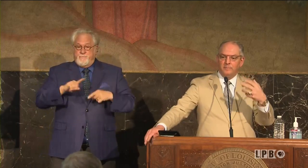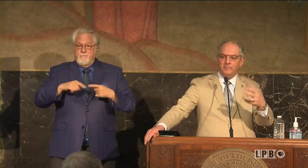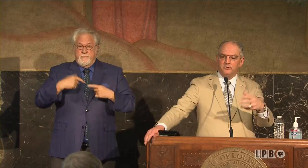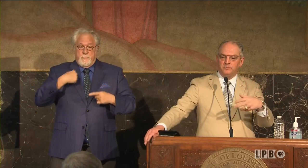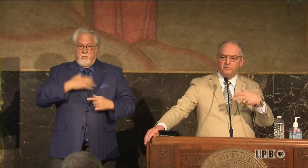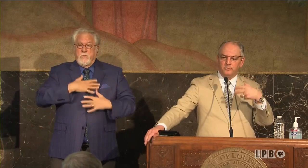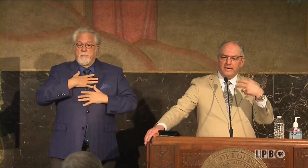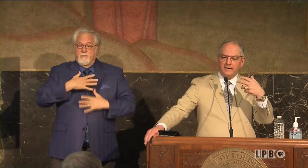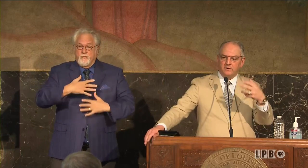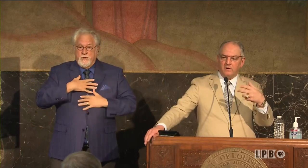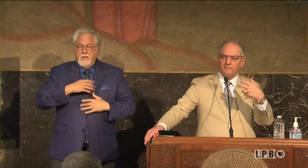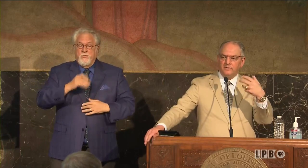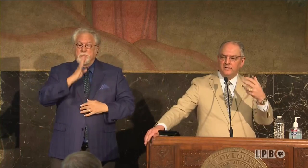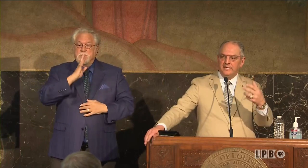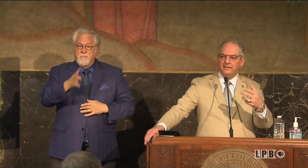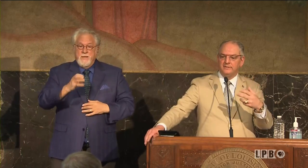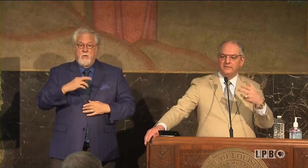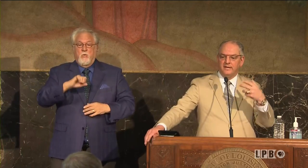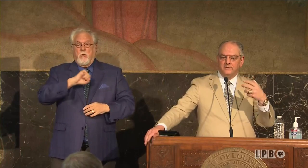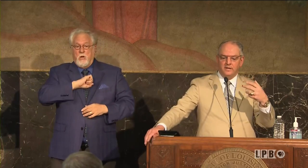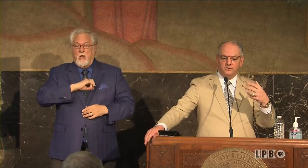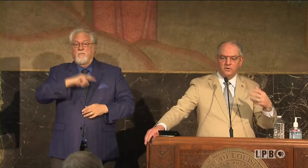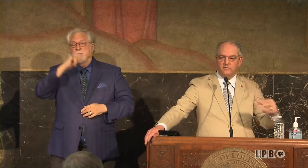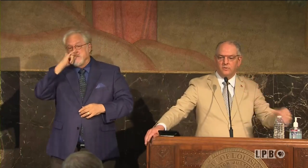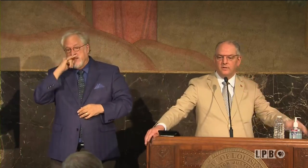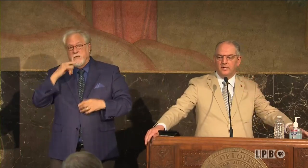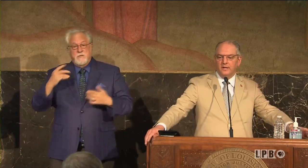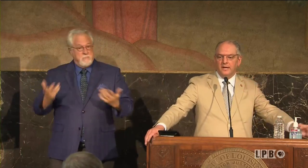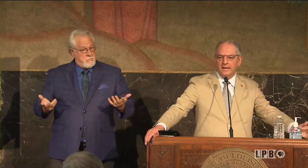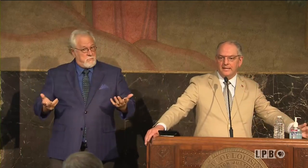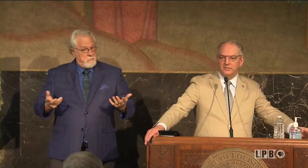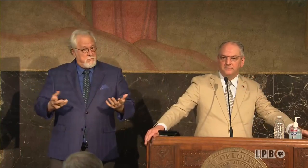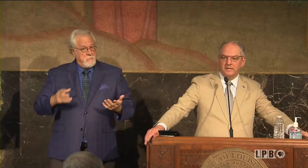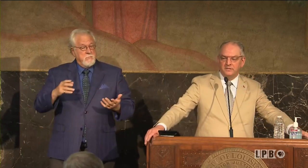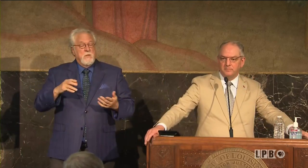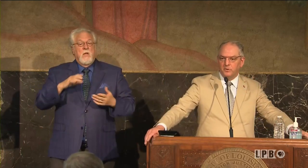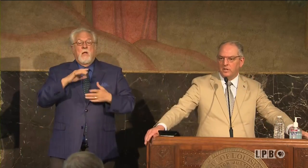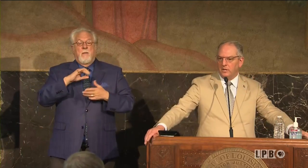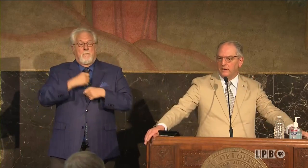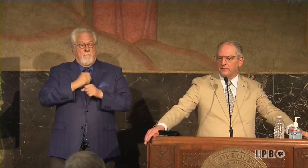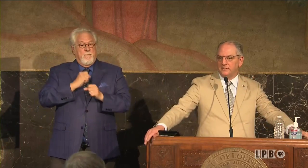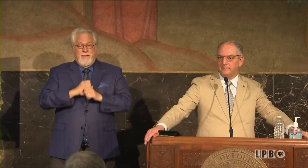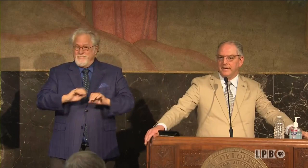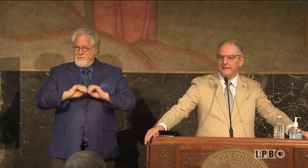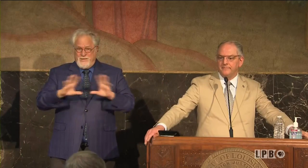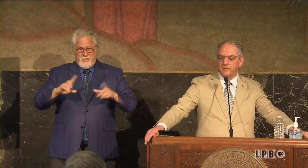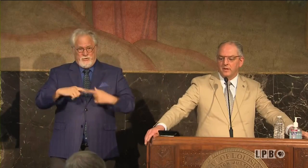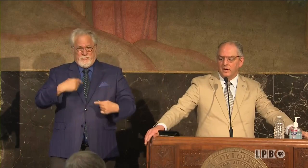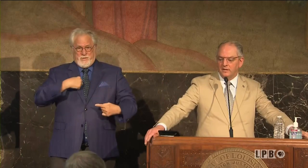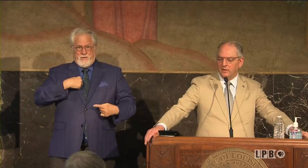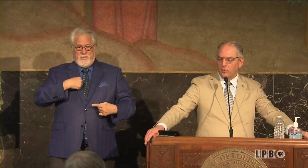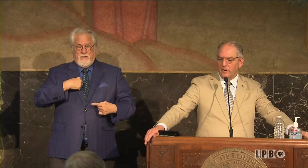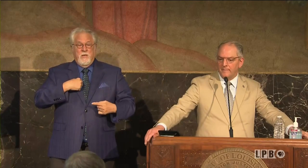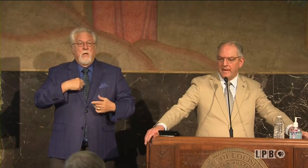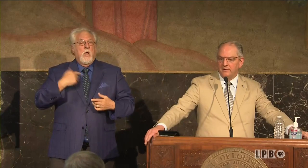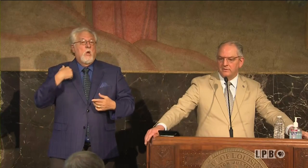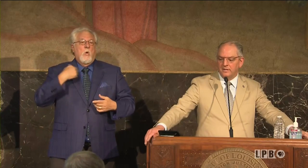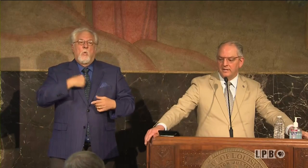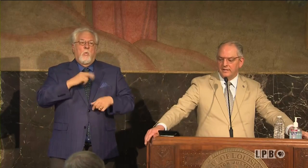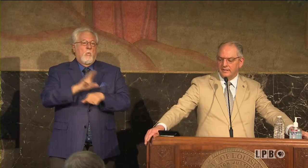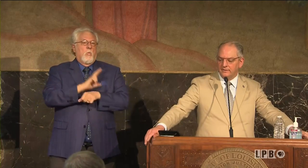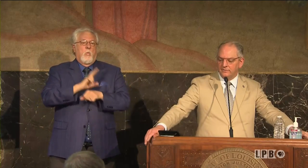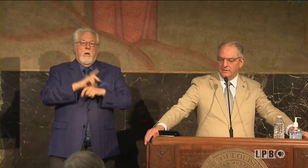when people speak and cough and sneeze and so forth, it just makes it pretty clear to me that wearing a